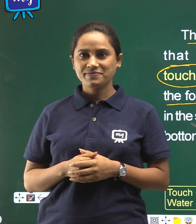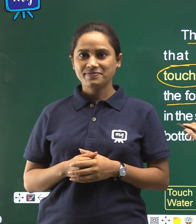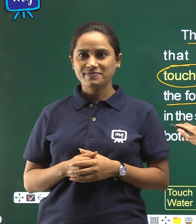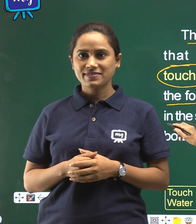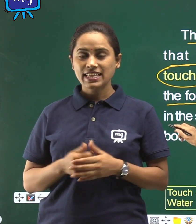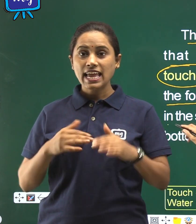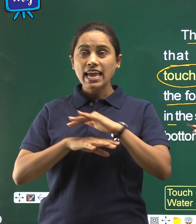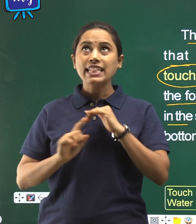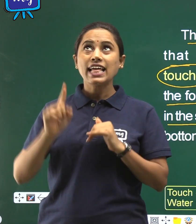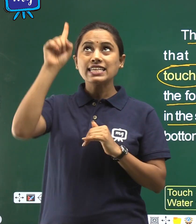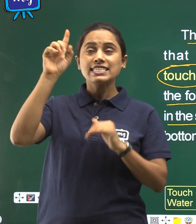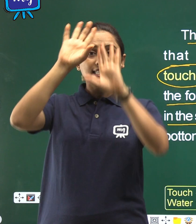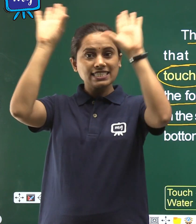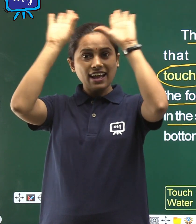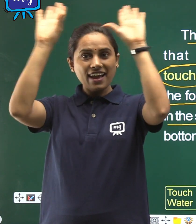In the sky,